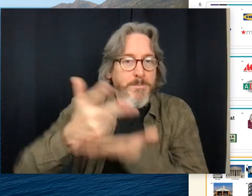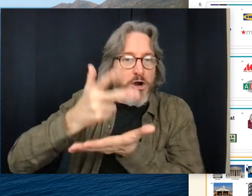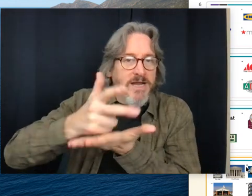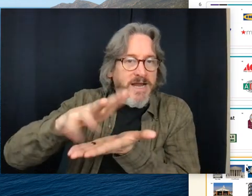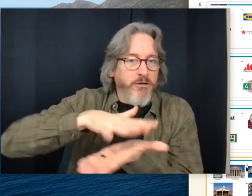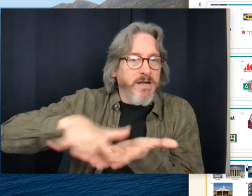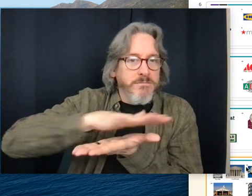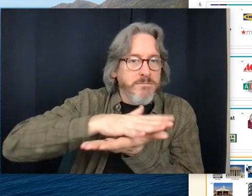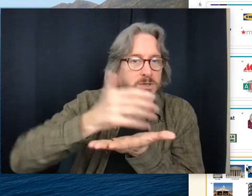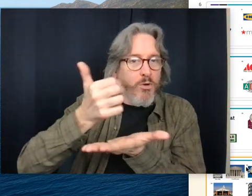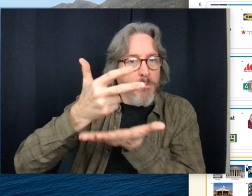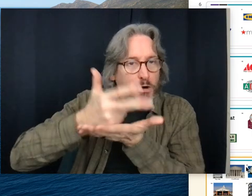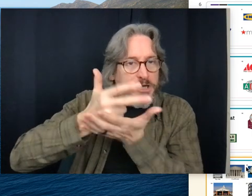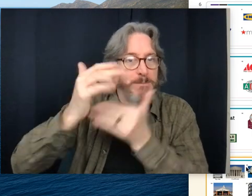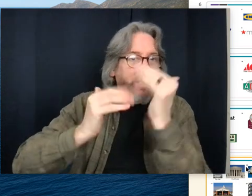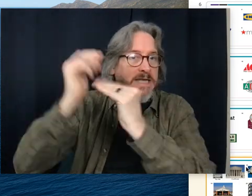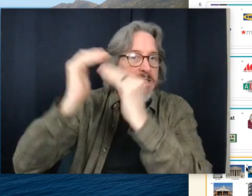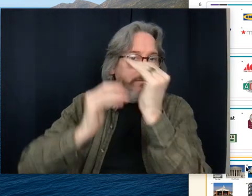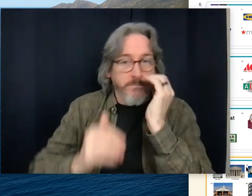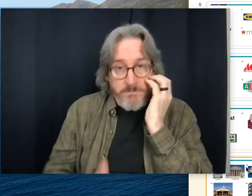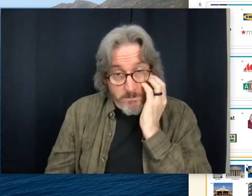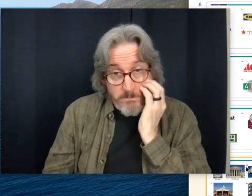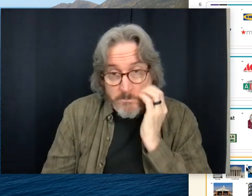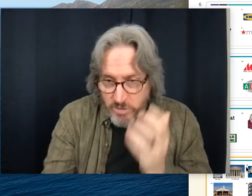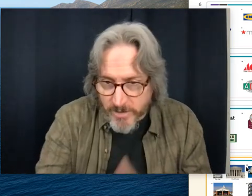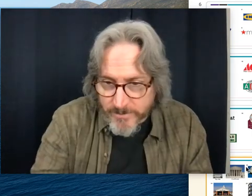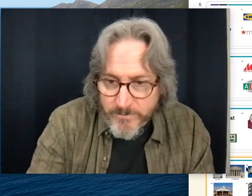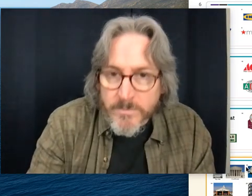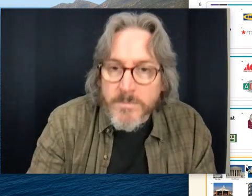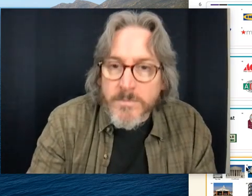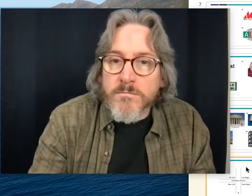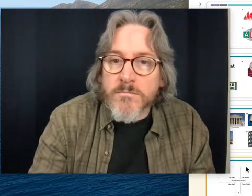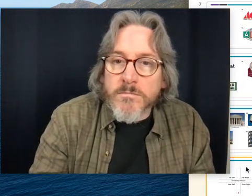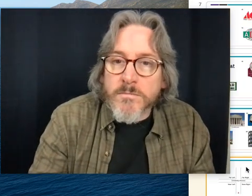and then parking area or parking building. Right?